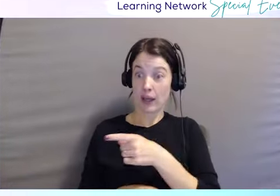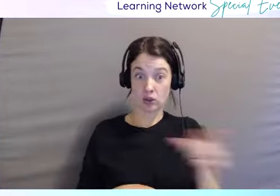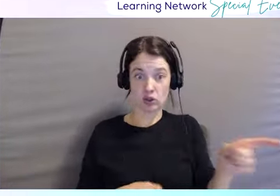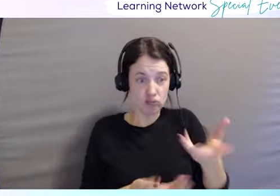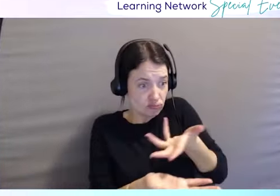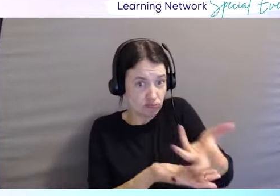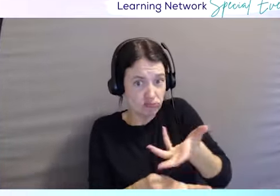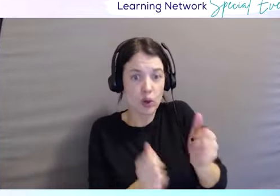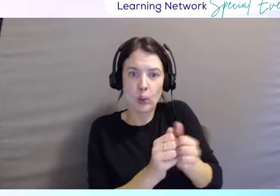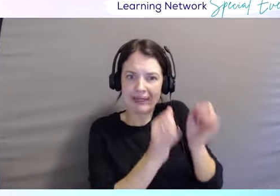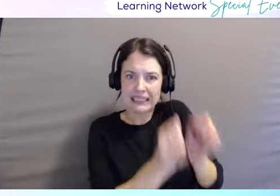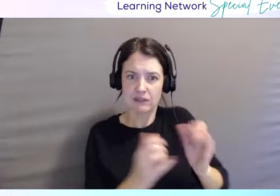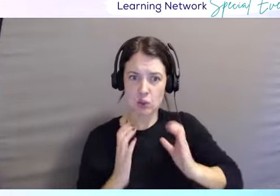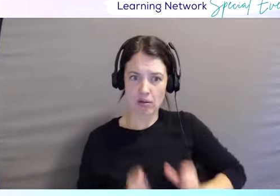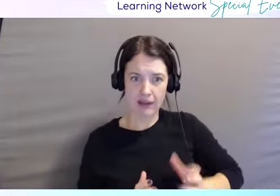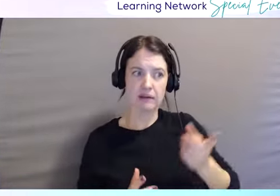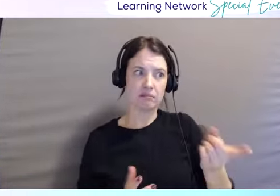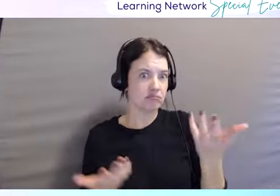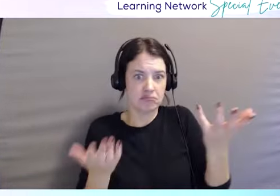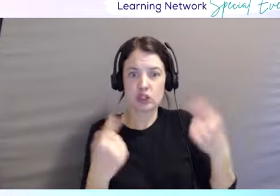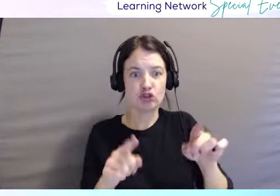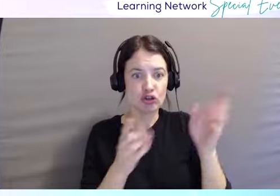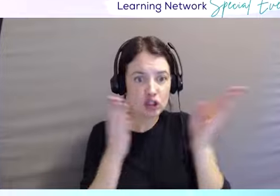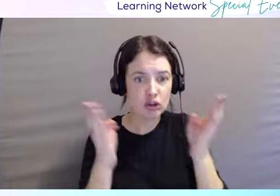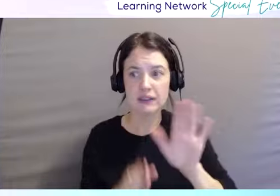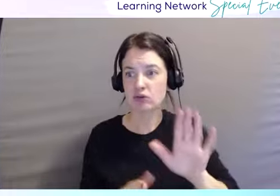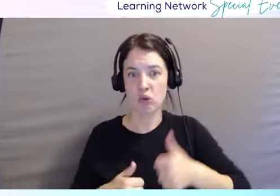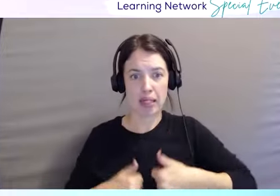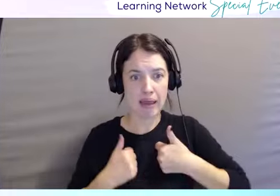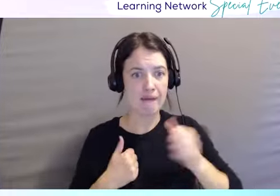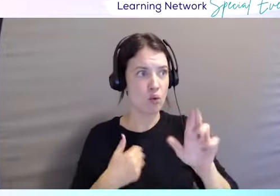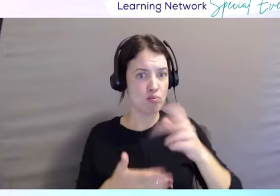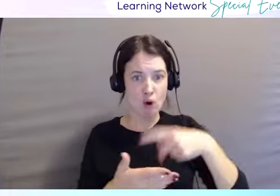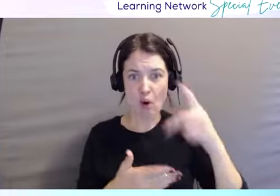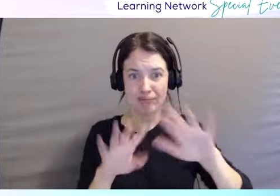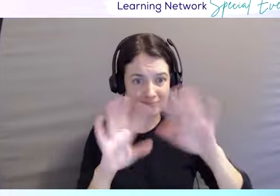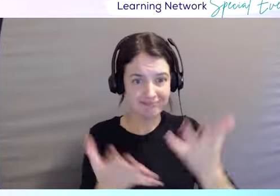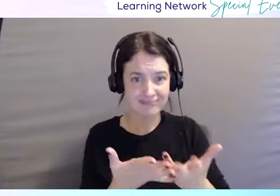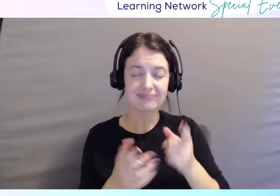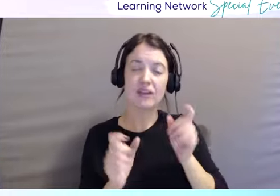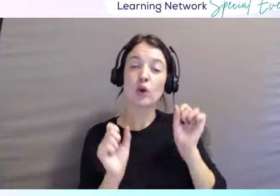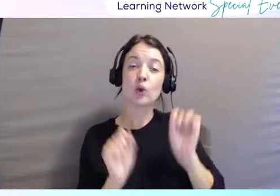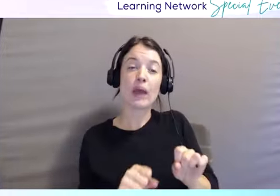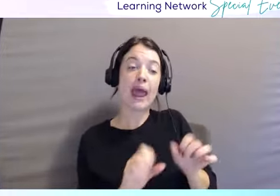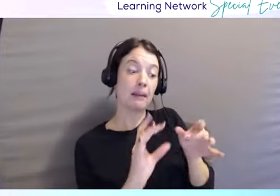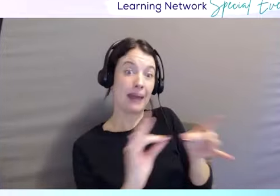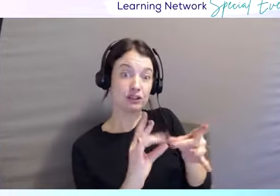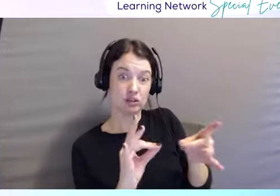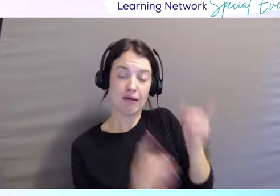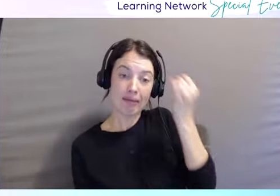an individual in your service or in your life or in your program, a notion of recovery that applies to both